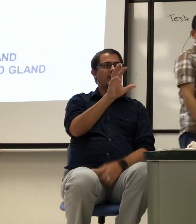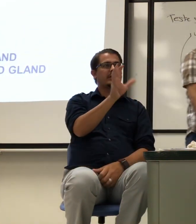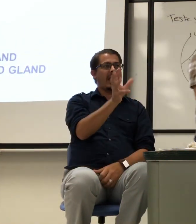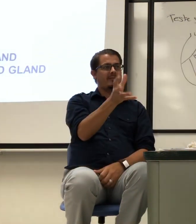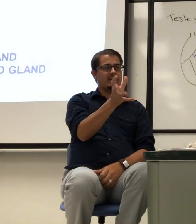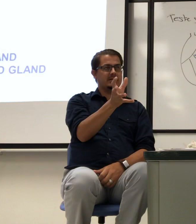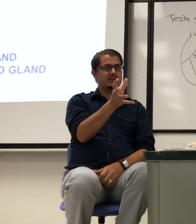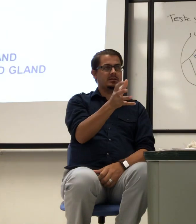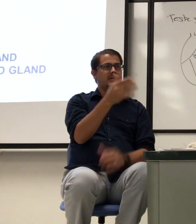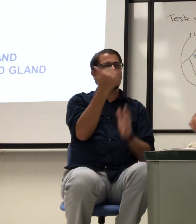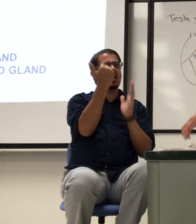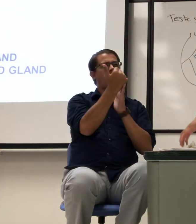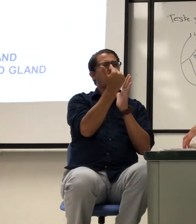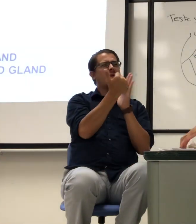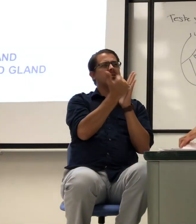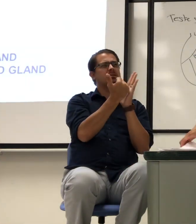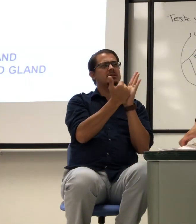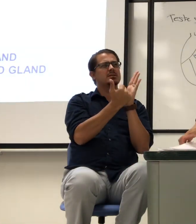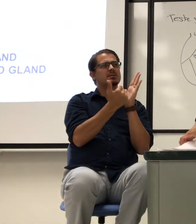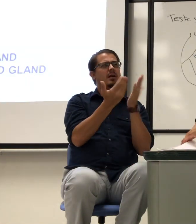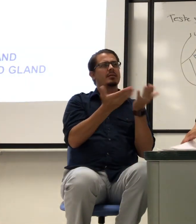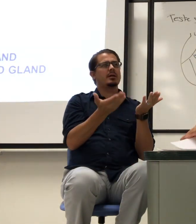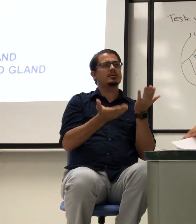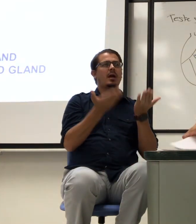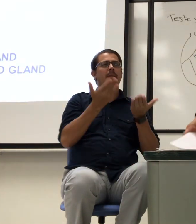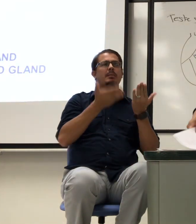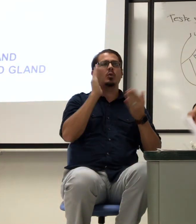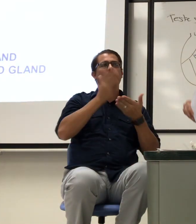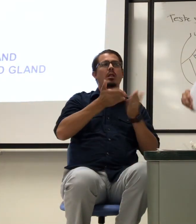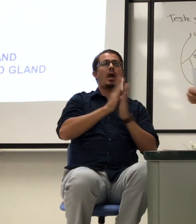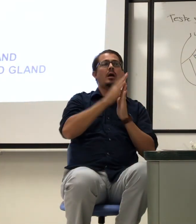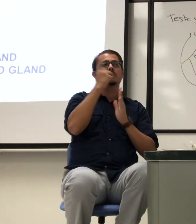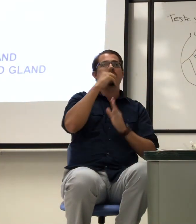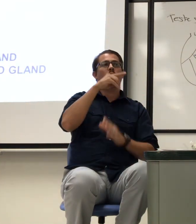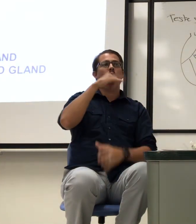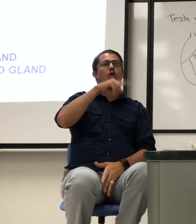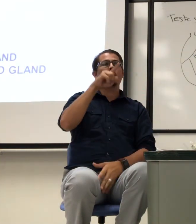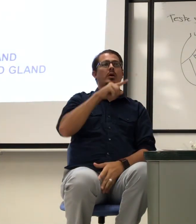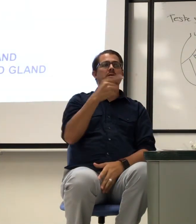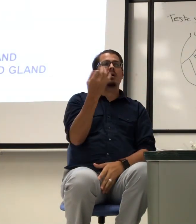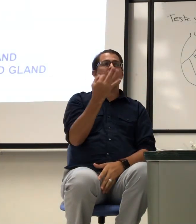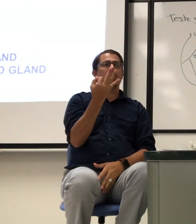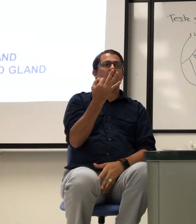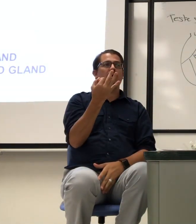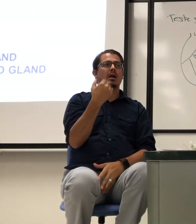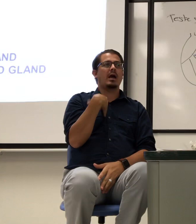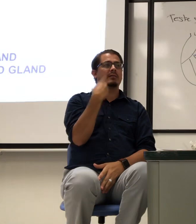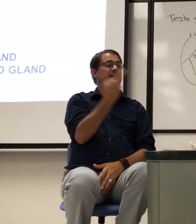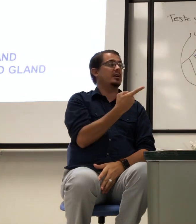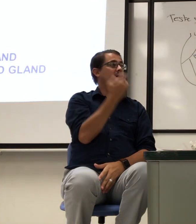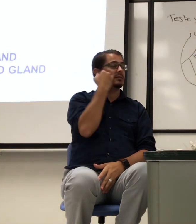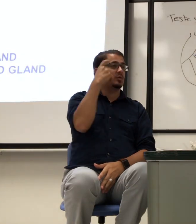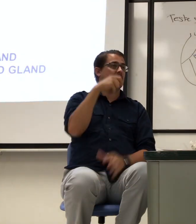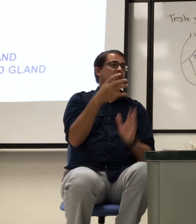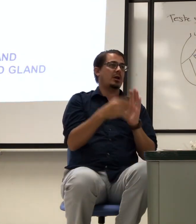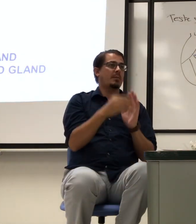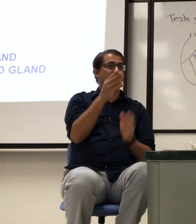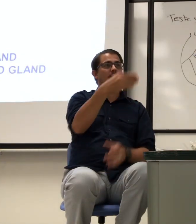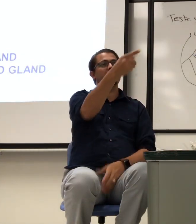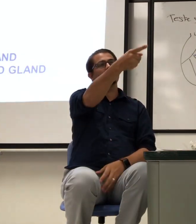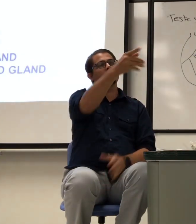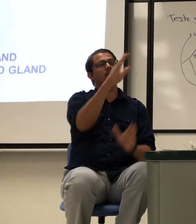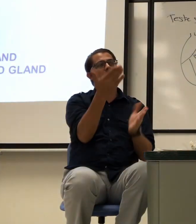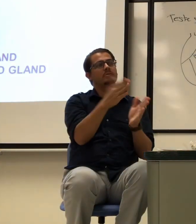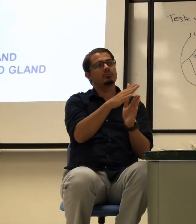a list of things that I may ask you for the quiz on Friday. And I got it here. If you need a copy, I'll leave it right by the